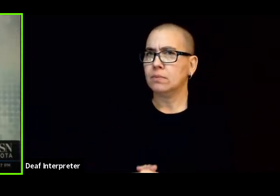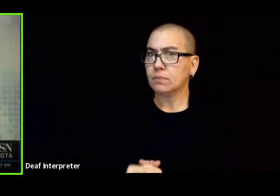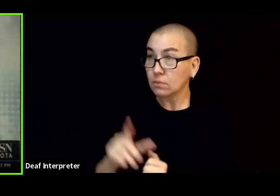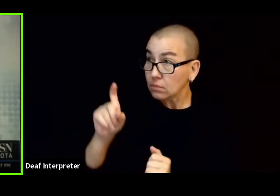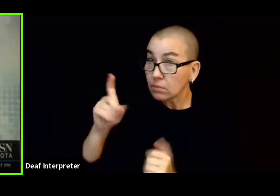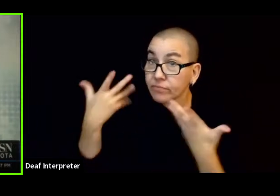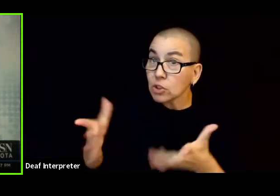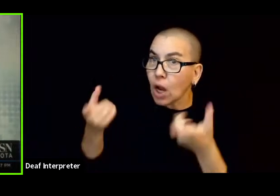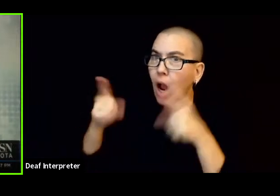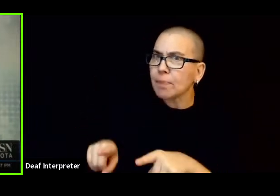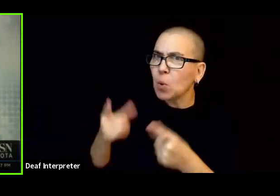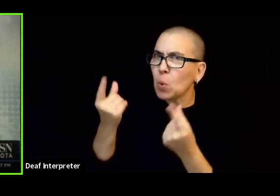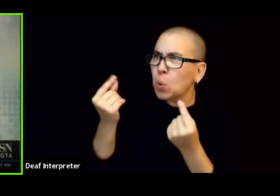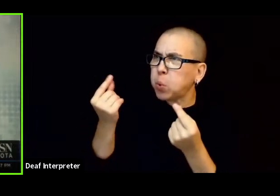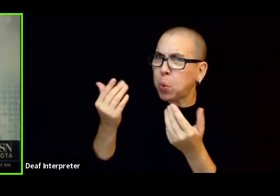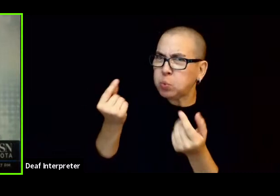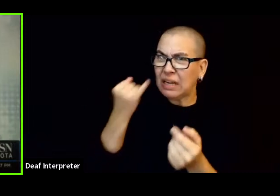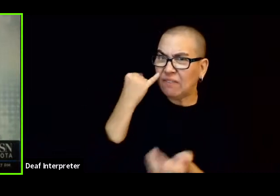available?